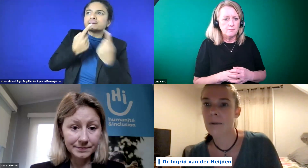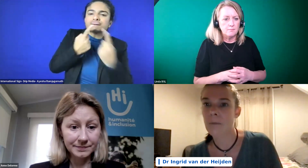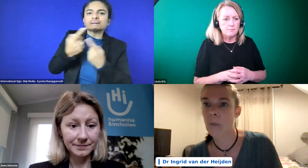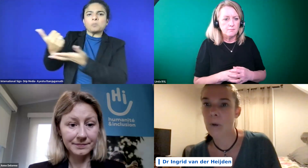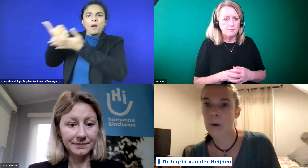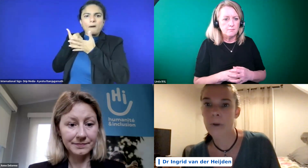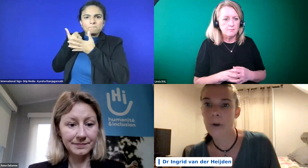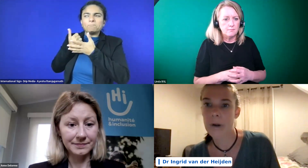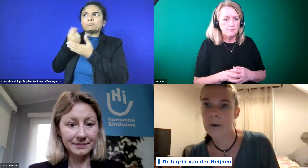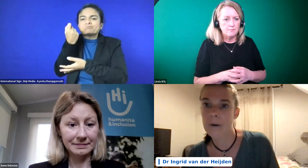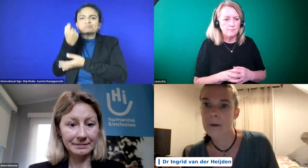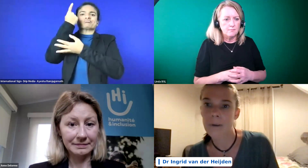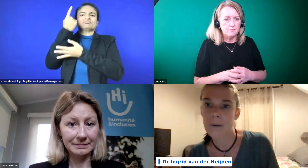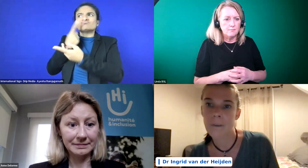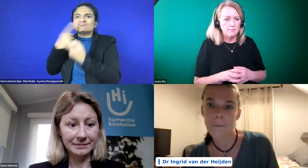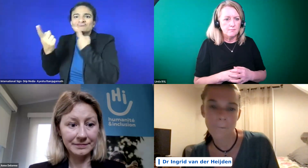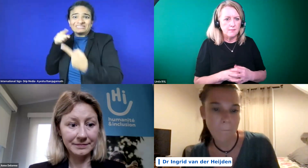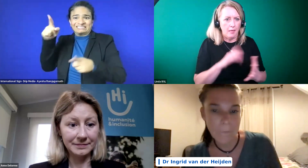for person. Check it out.